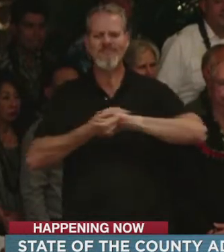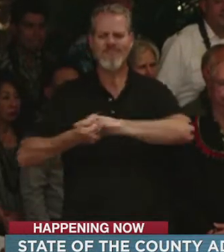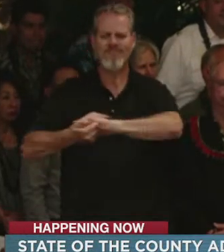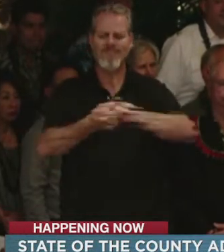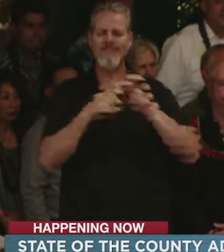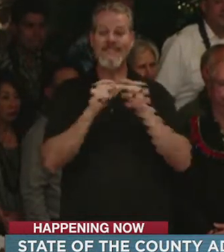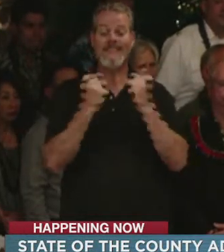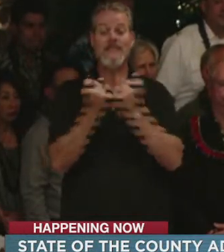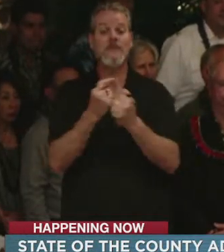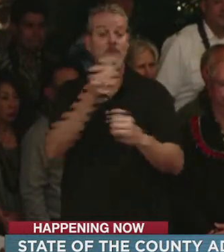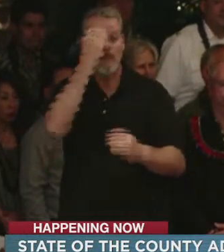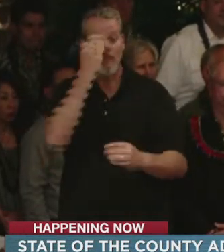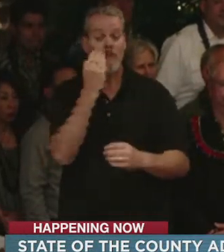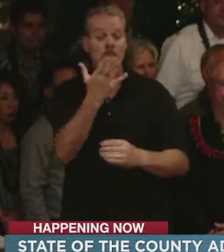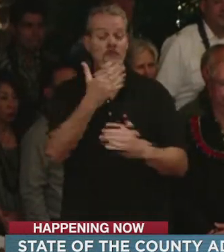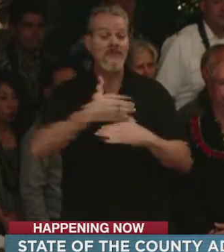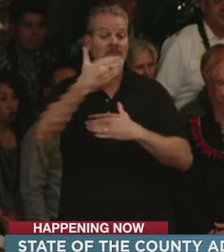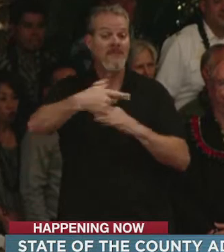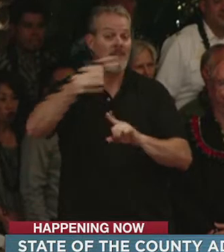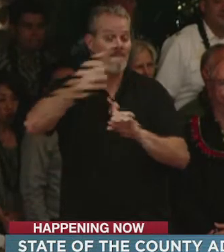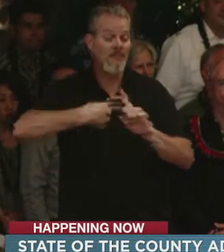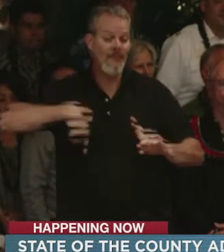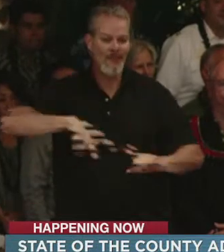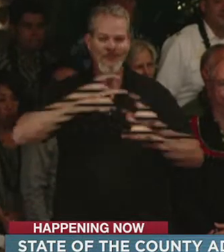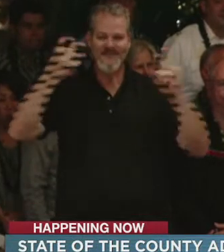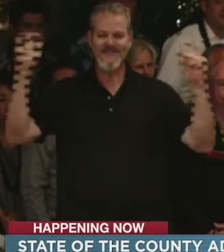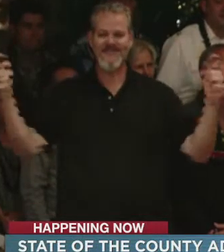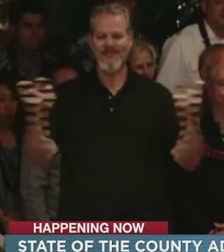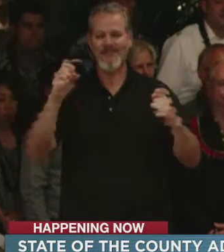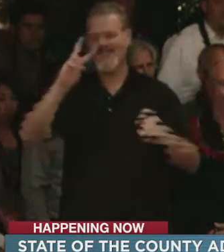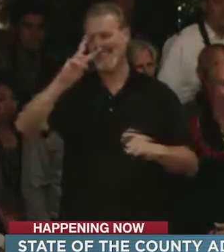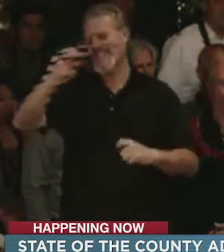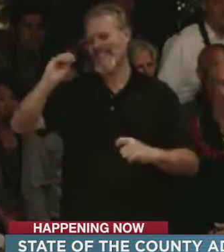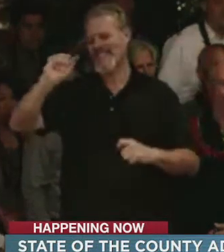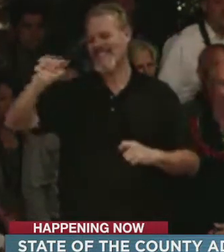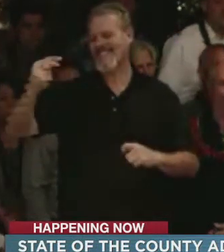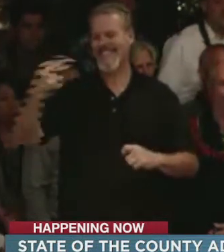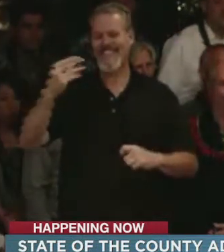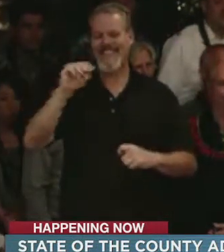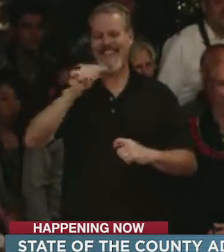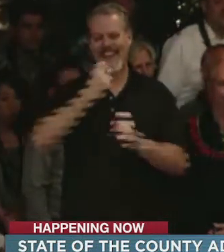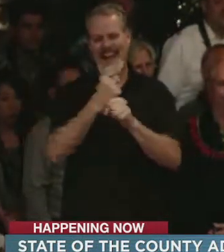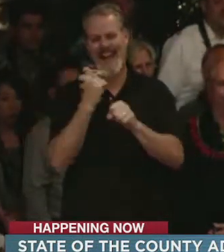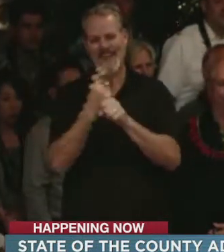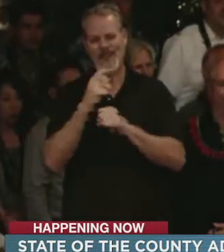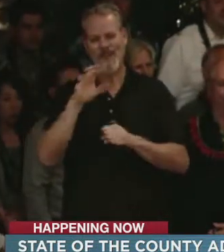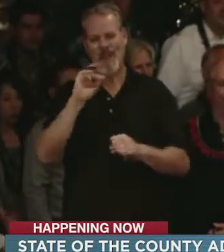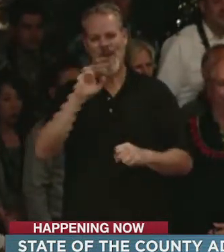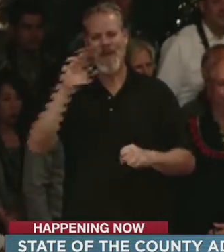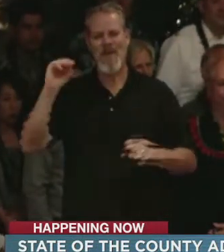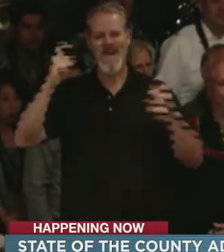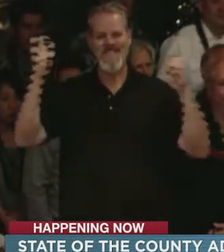next month we will celebrate the 60th annual Merry Monarch Festival with no capacity or